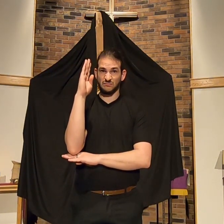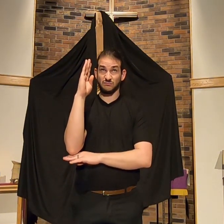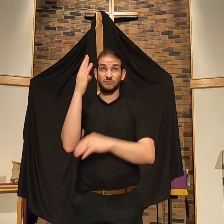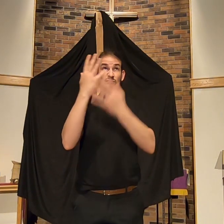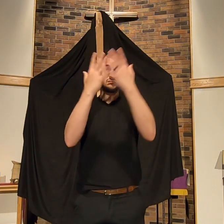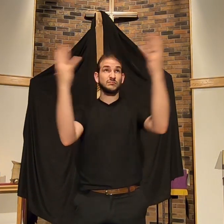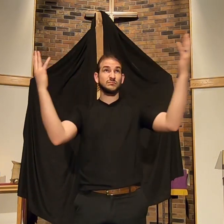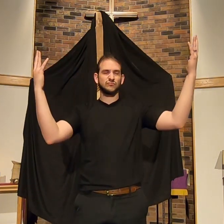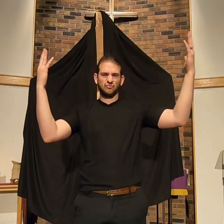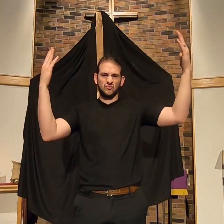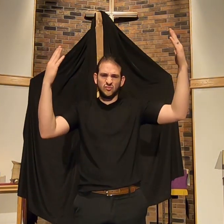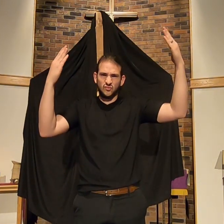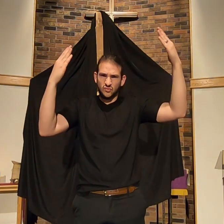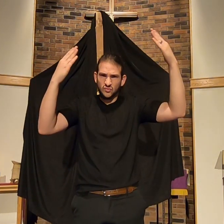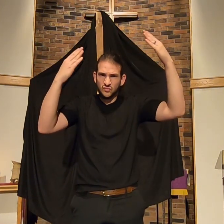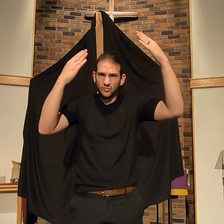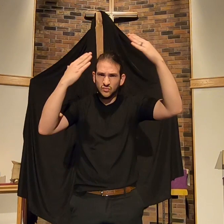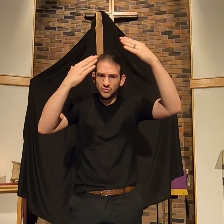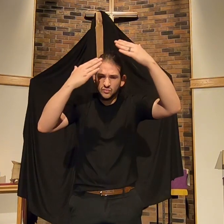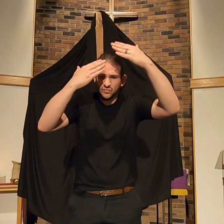About noon, the sky turned dark